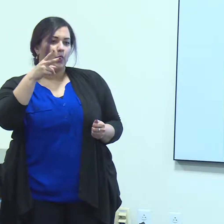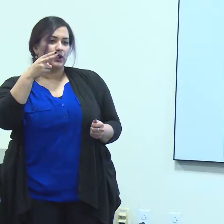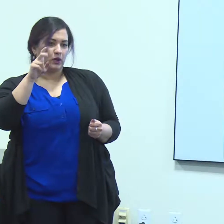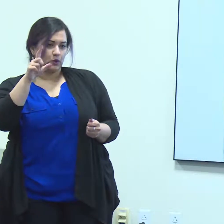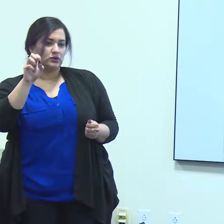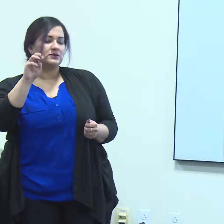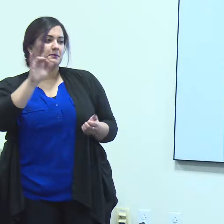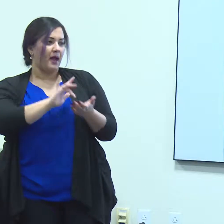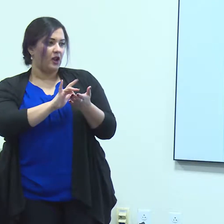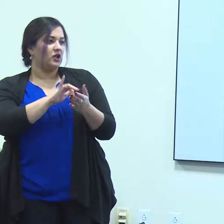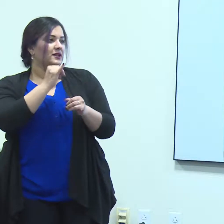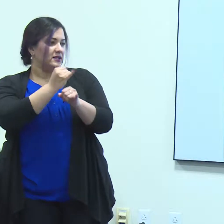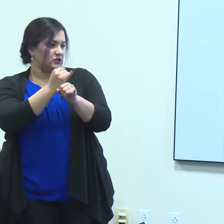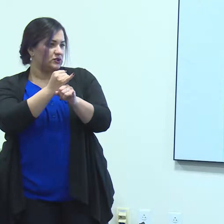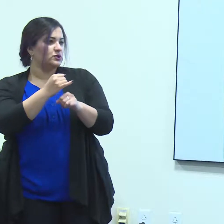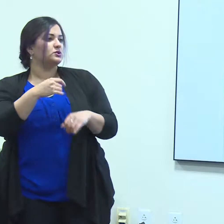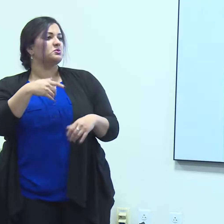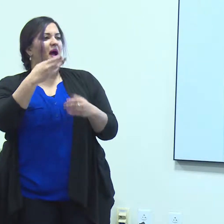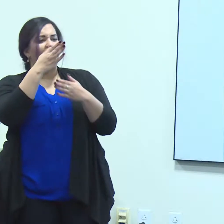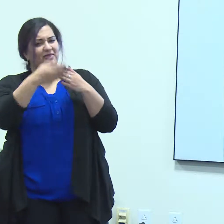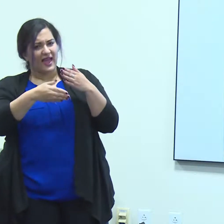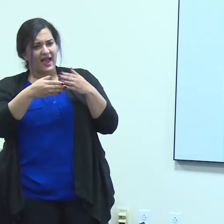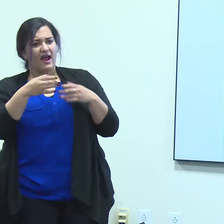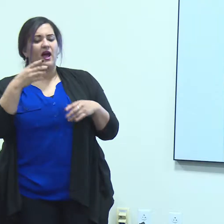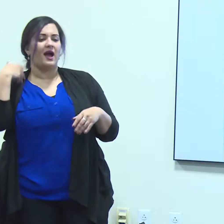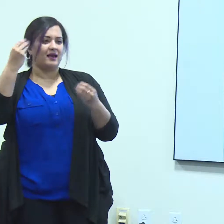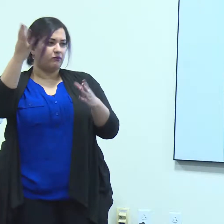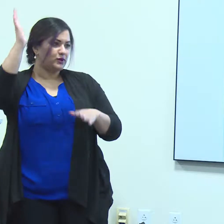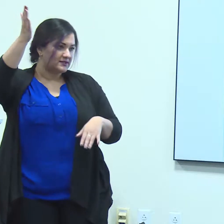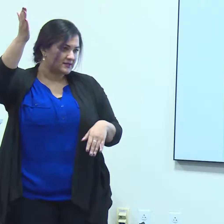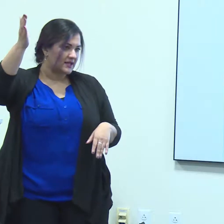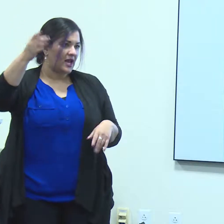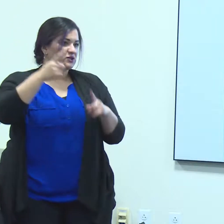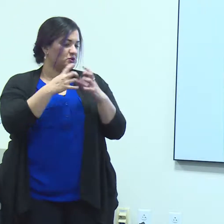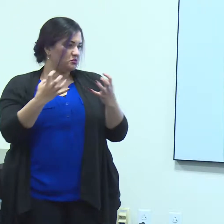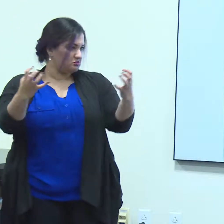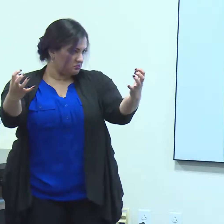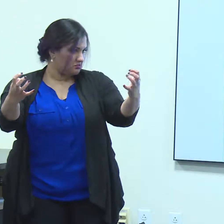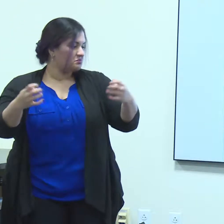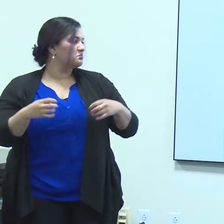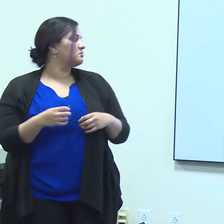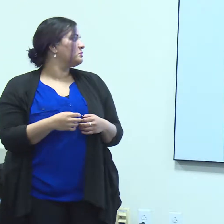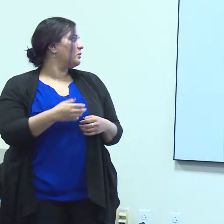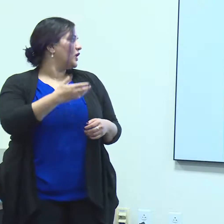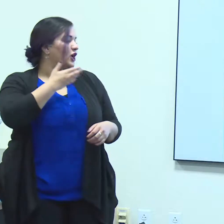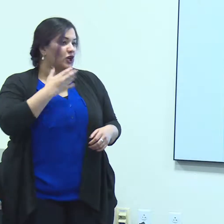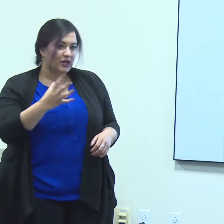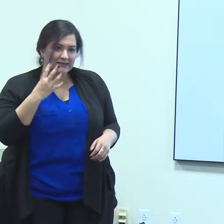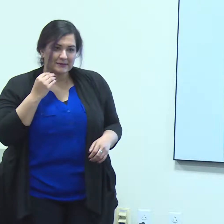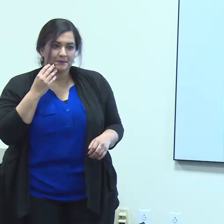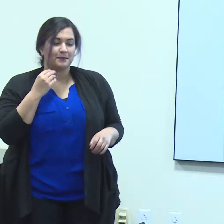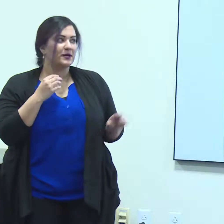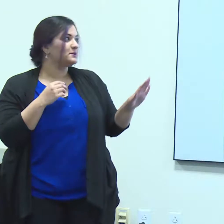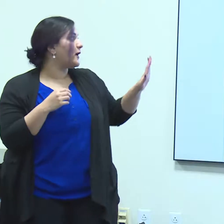Hughes Medical Institute. At the end, I gave a presentation to an audience. It was a great